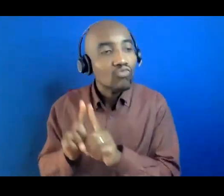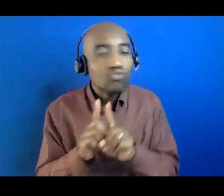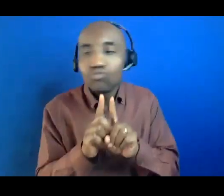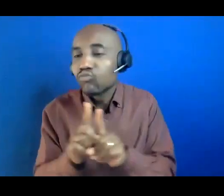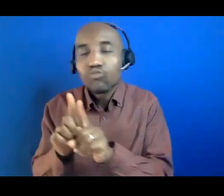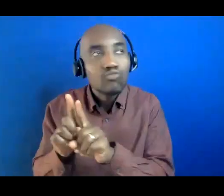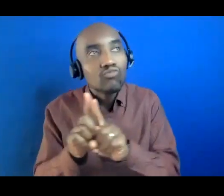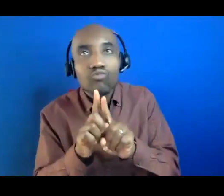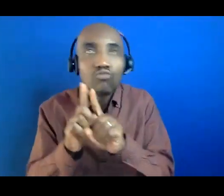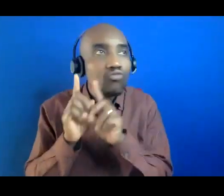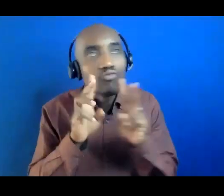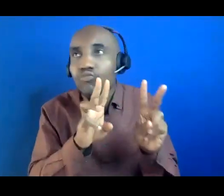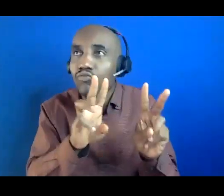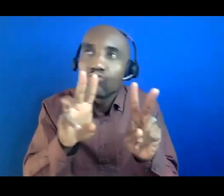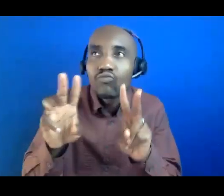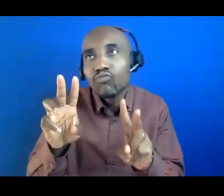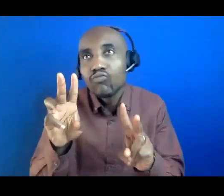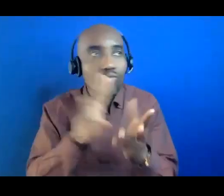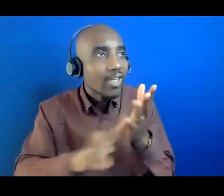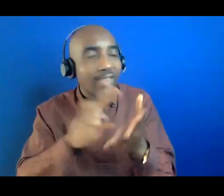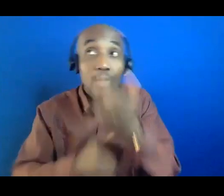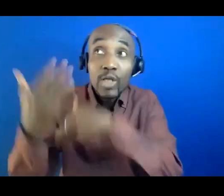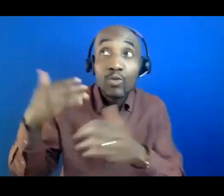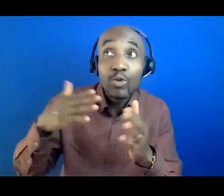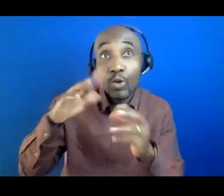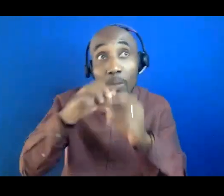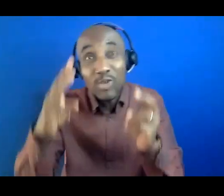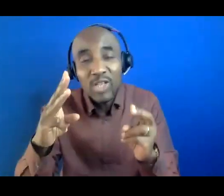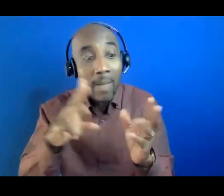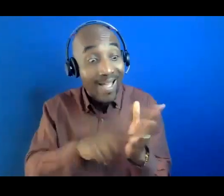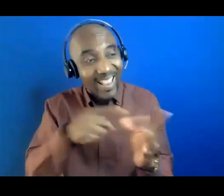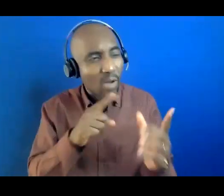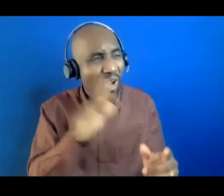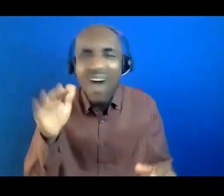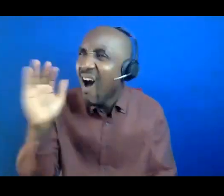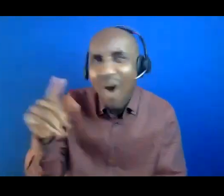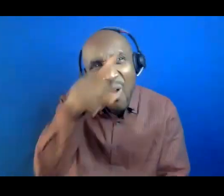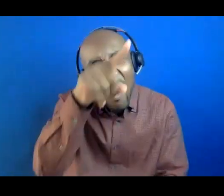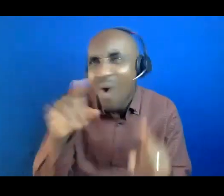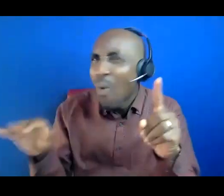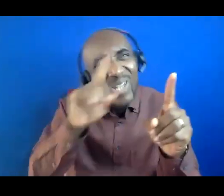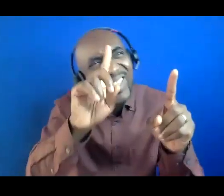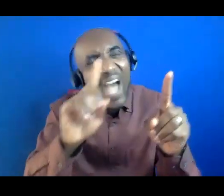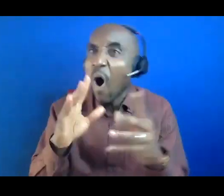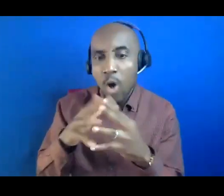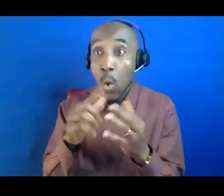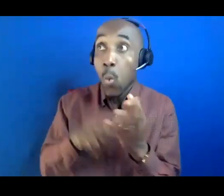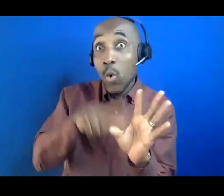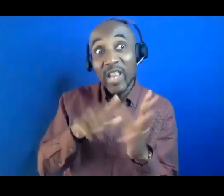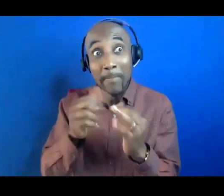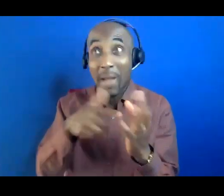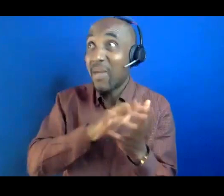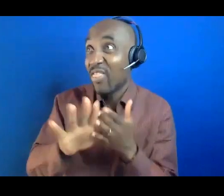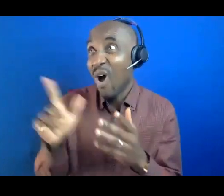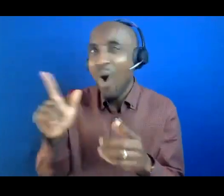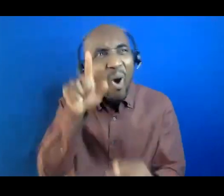Museum. And Leah would just turn to me and say, what is that? And I'd say, oh, I think that's a woolly mammoth. And she would say, what is that? And I was